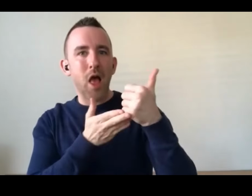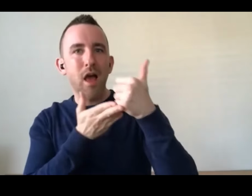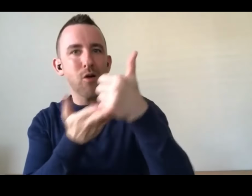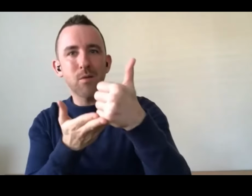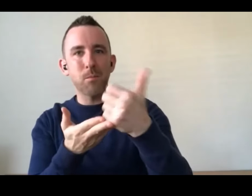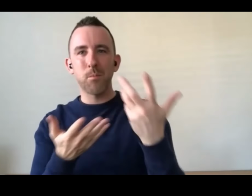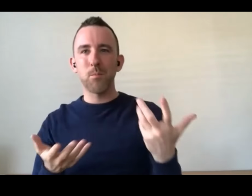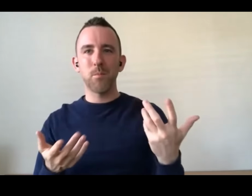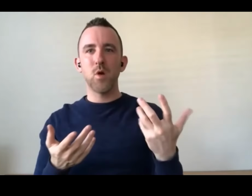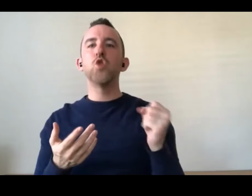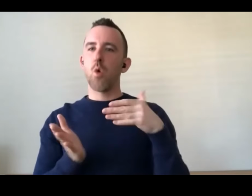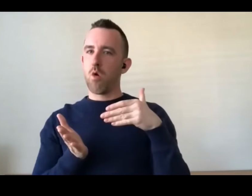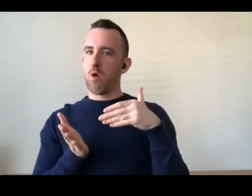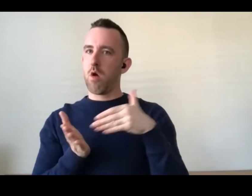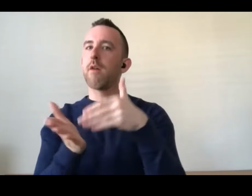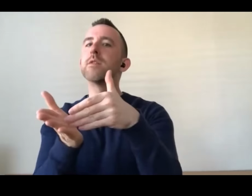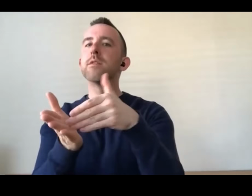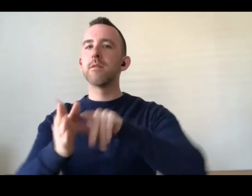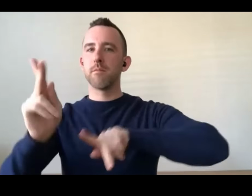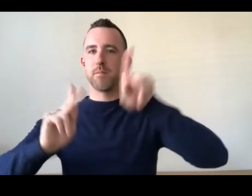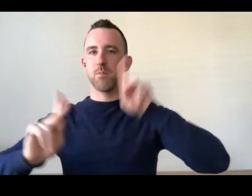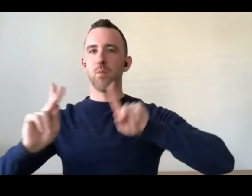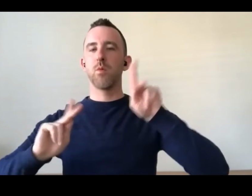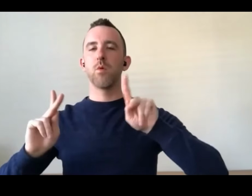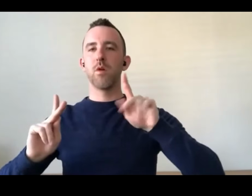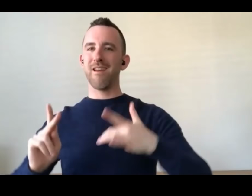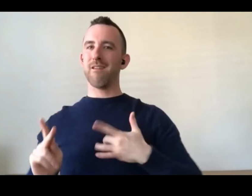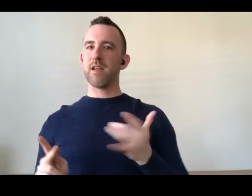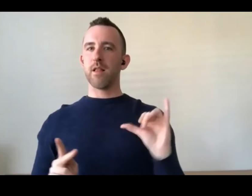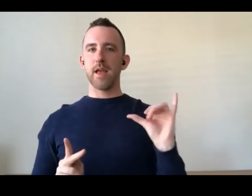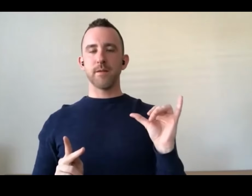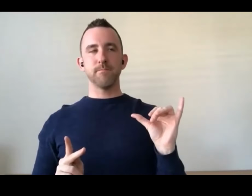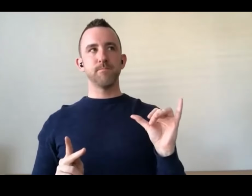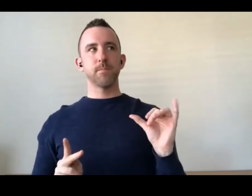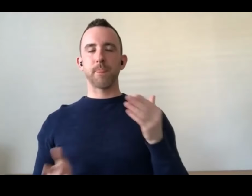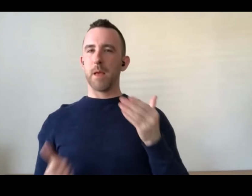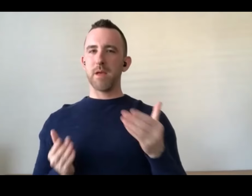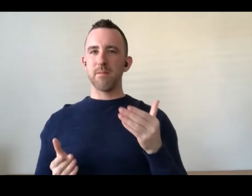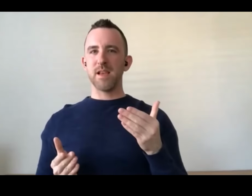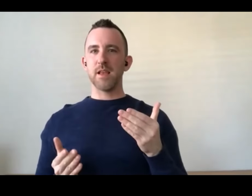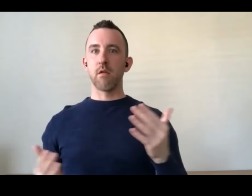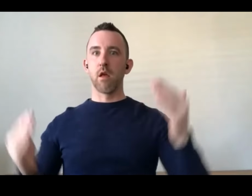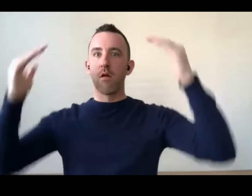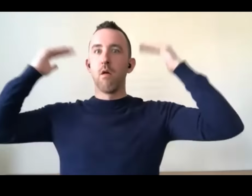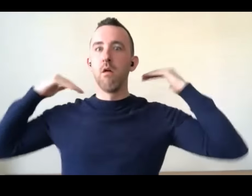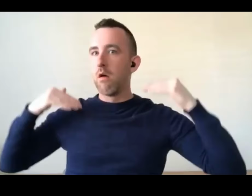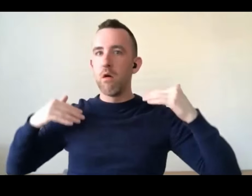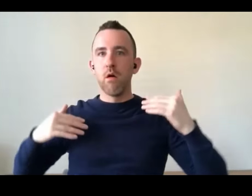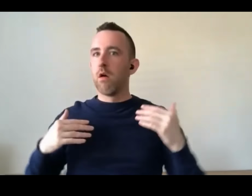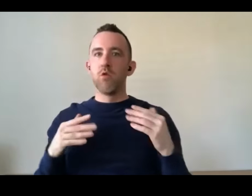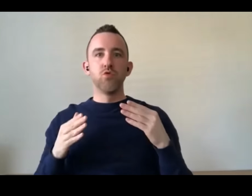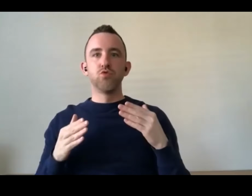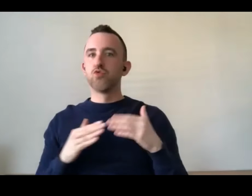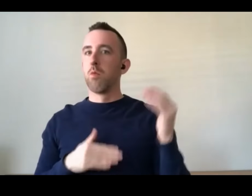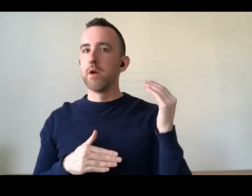it's oftentimes there are people who feel like, maybe they've gotten in over their head. The key